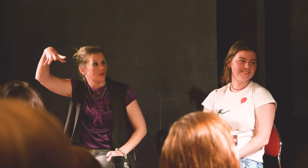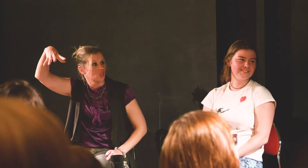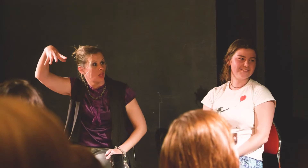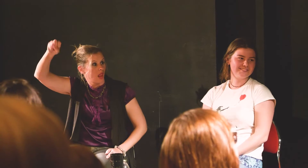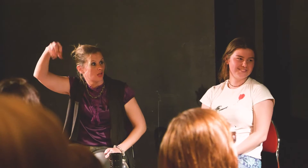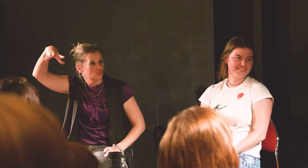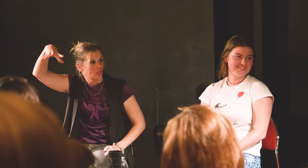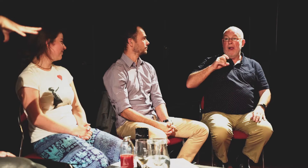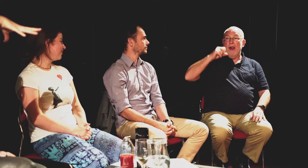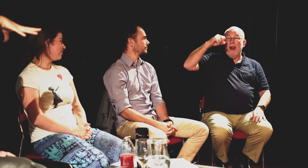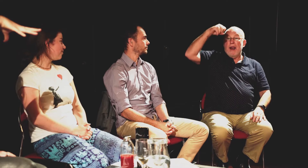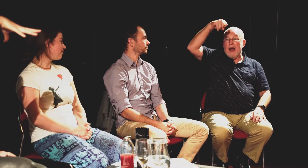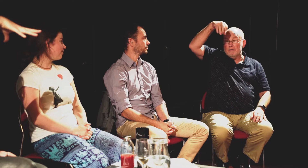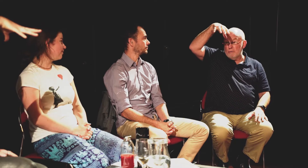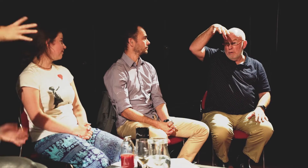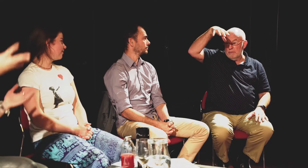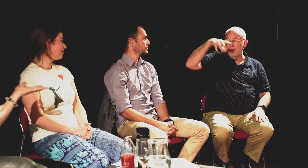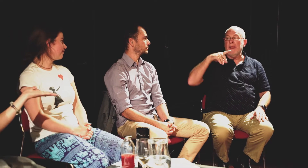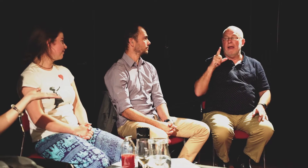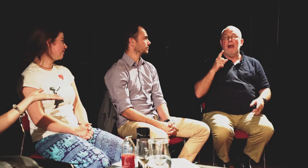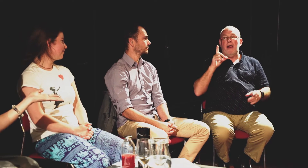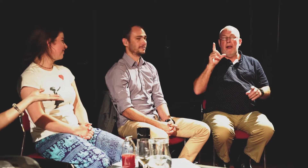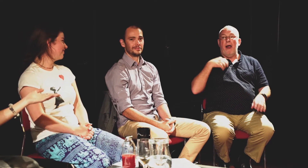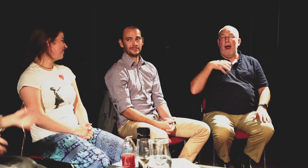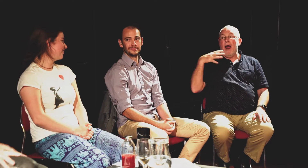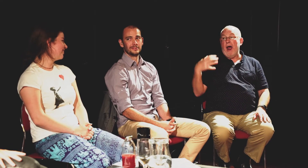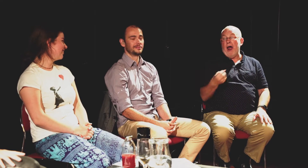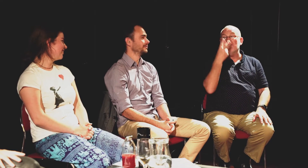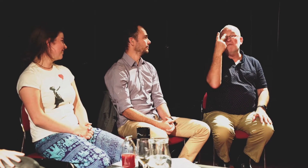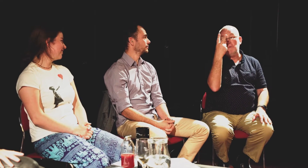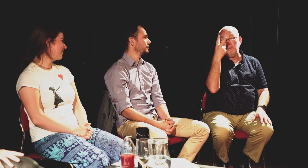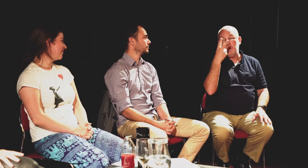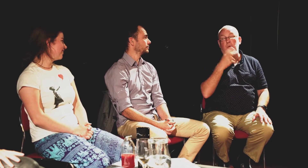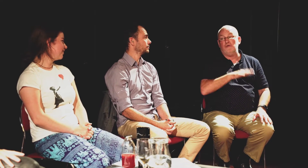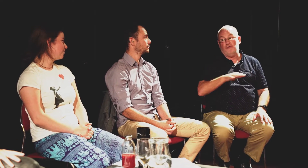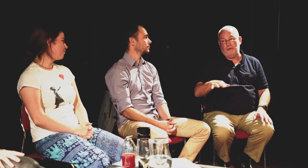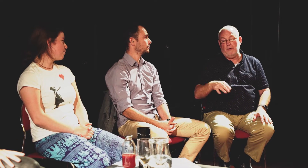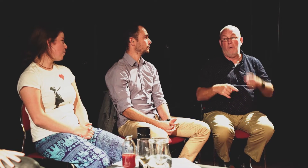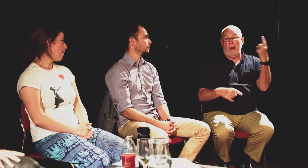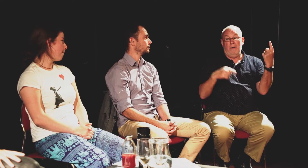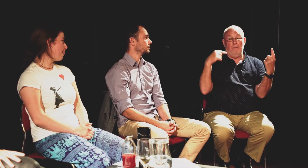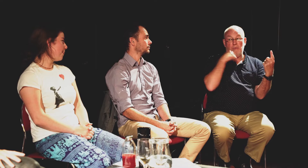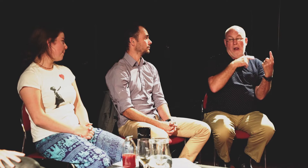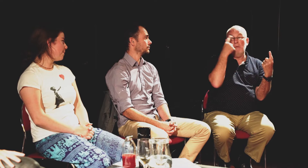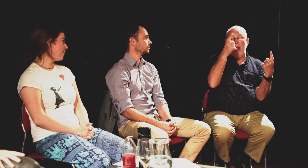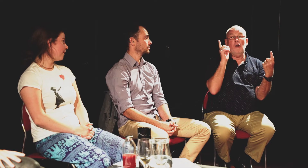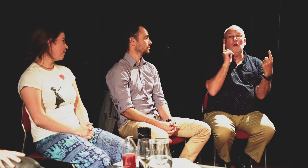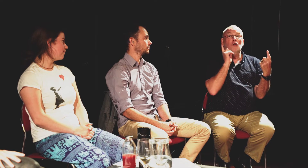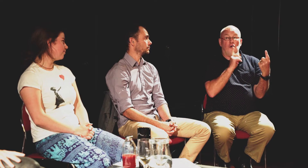perfectly. We had no problem with that at all. Tony. Lights on, yes. But and I had 2 children, 1 boy